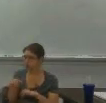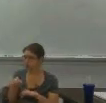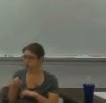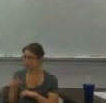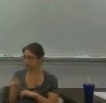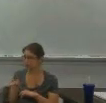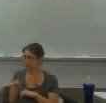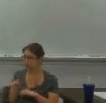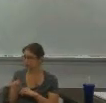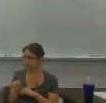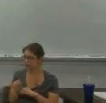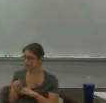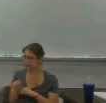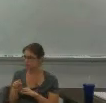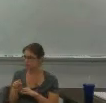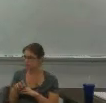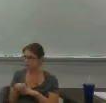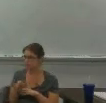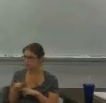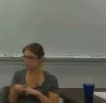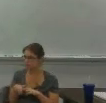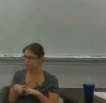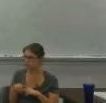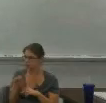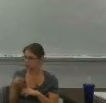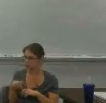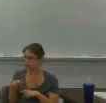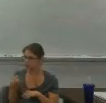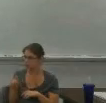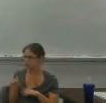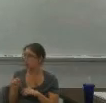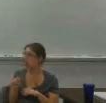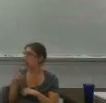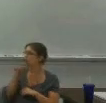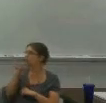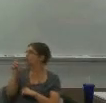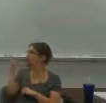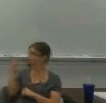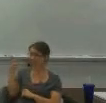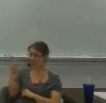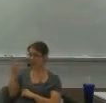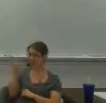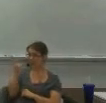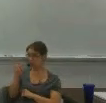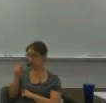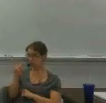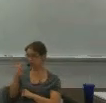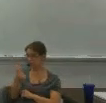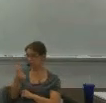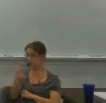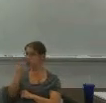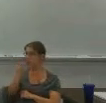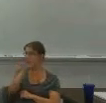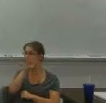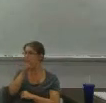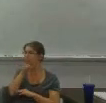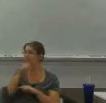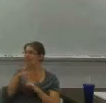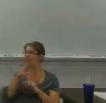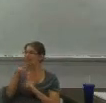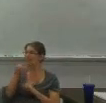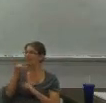Also, because of this hydrogen bonding, it means that water is at liquid